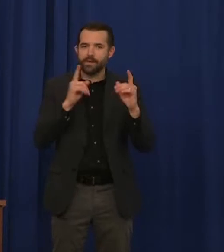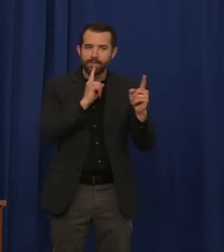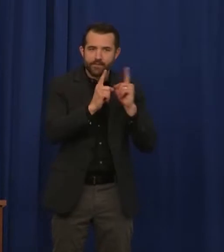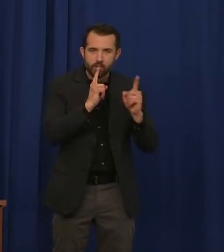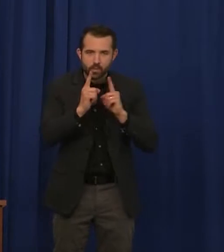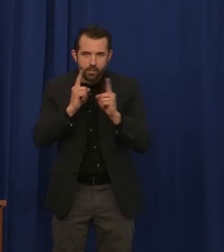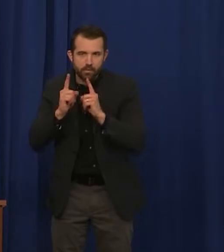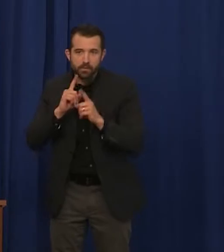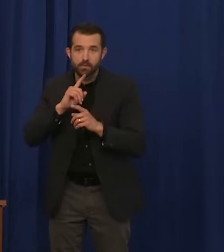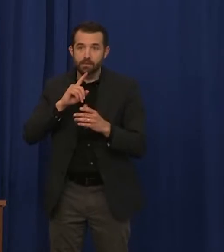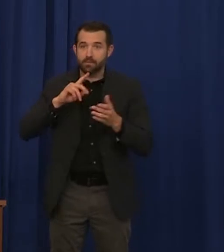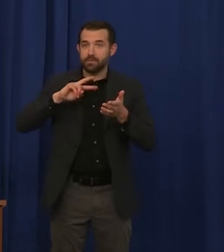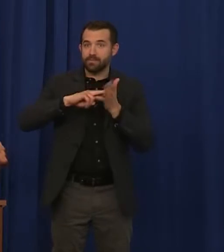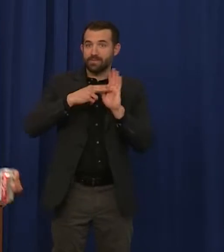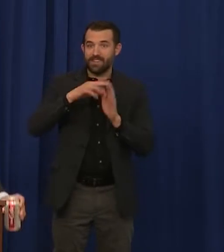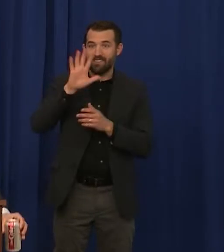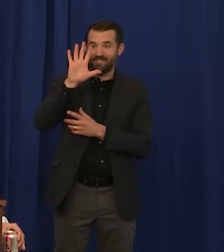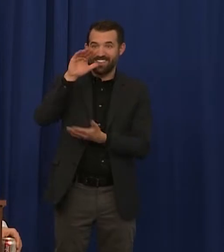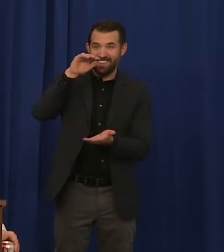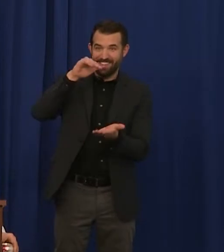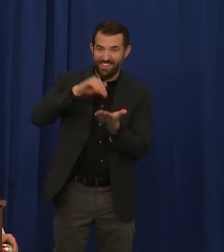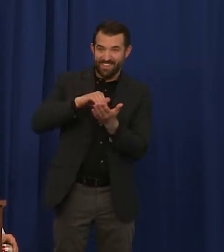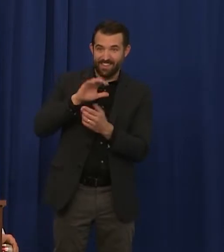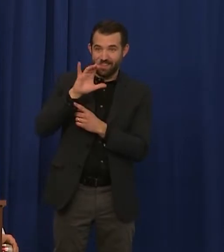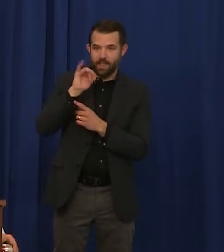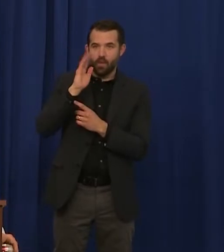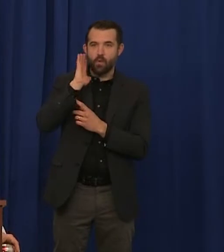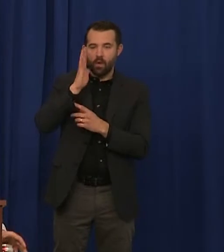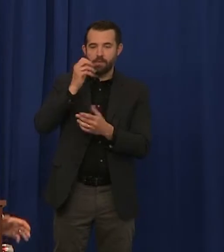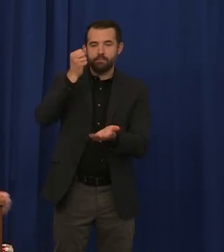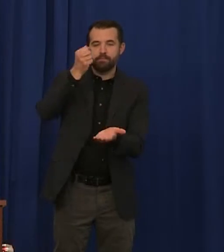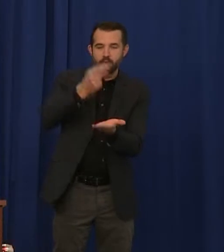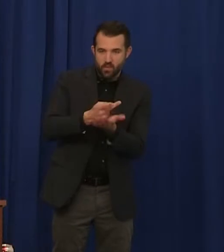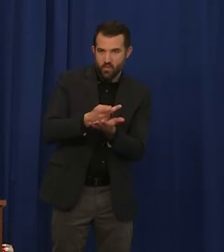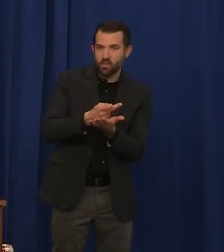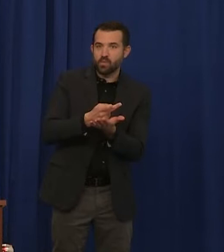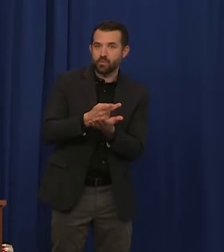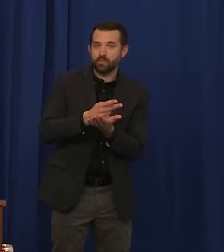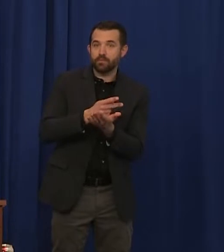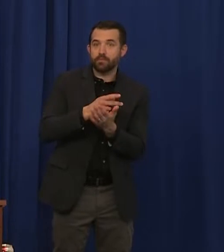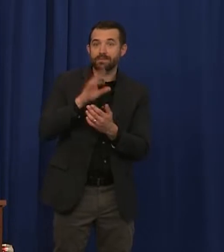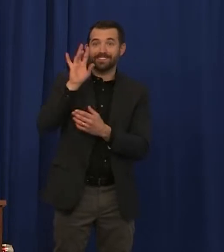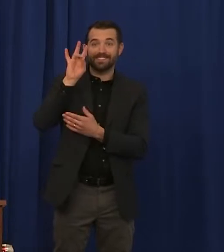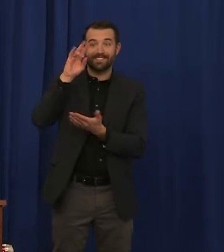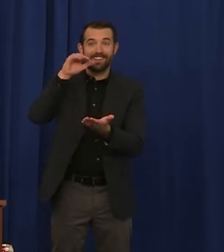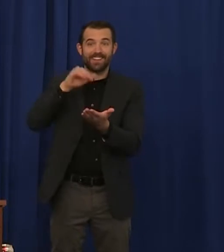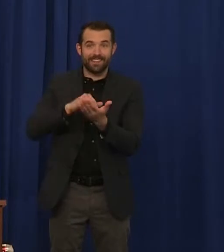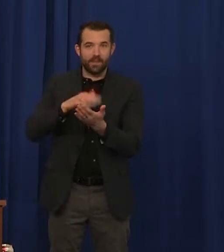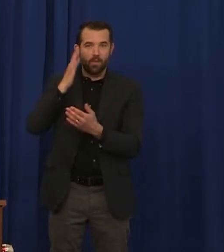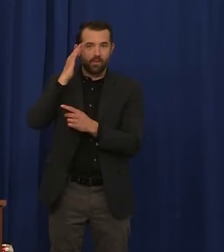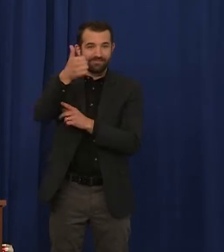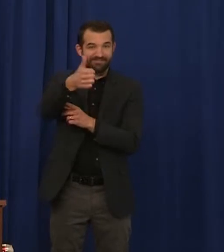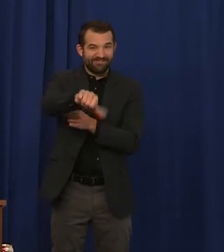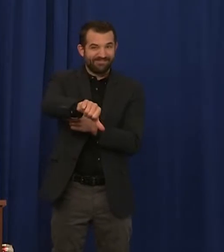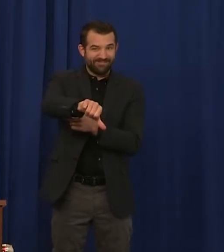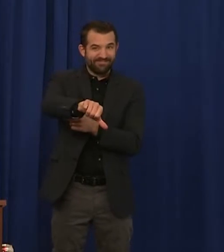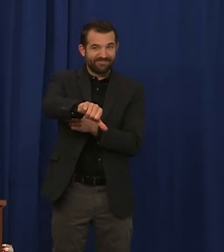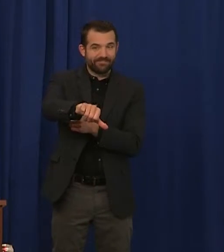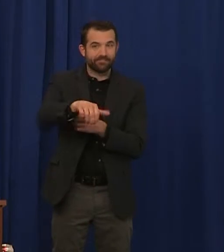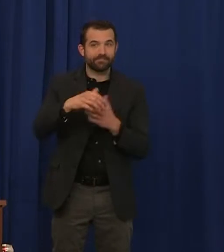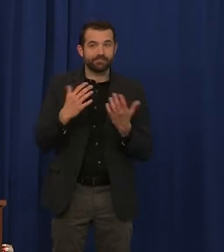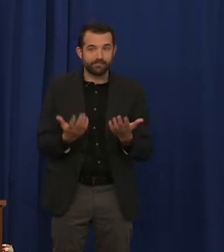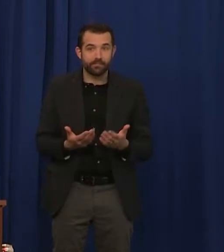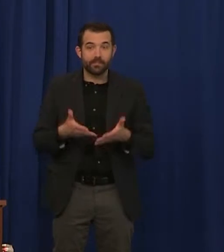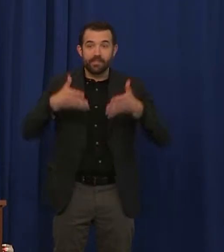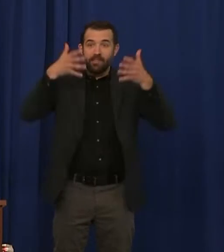be approved. Also, about 7,000 claims will be denied. The remainder of the claims will have